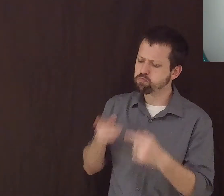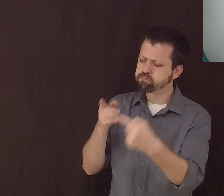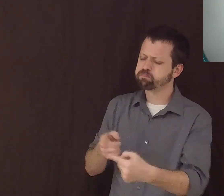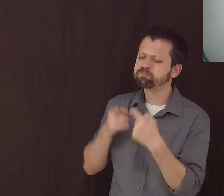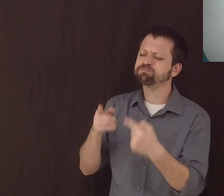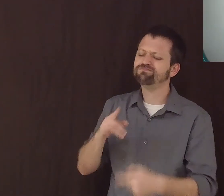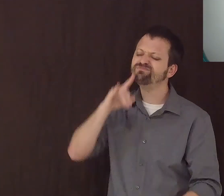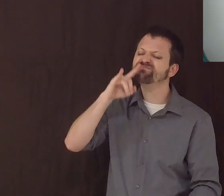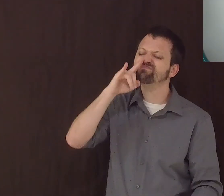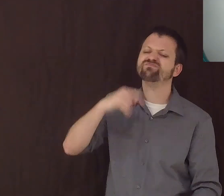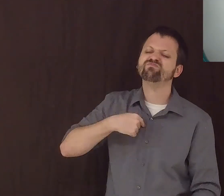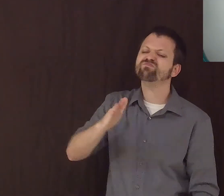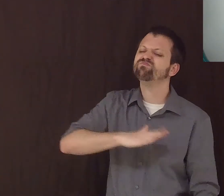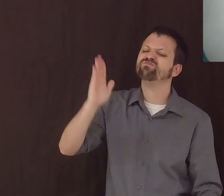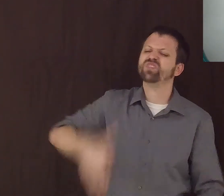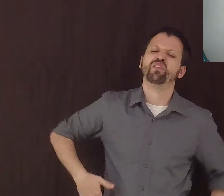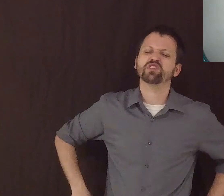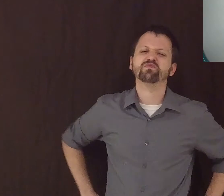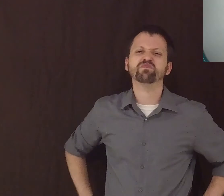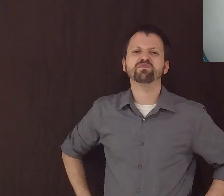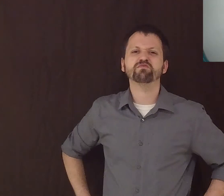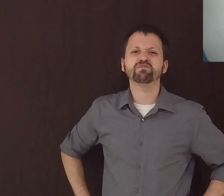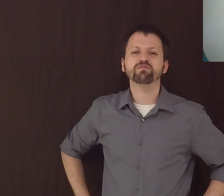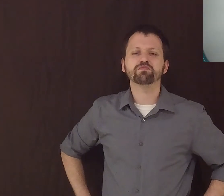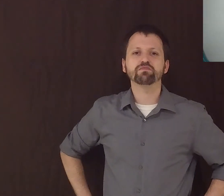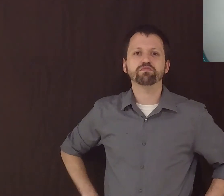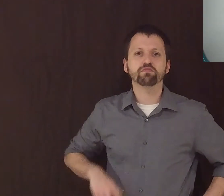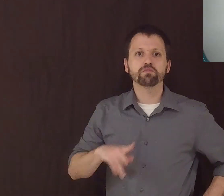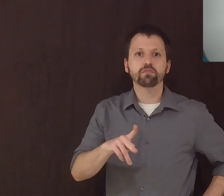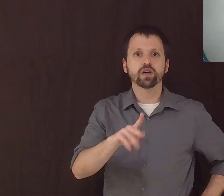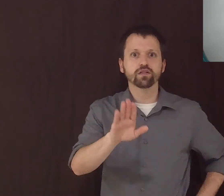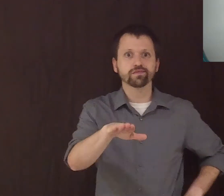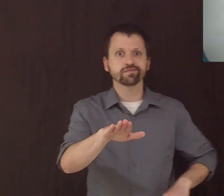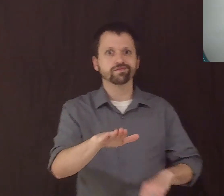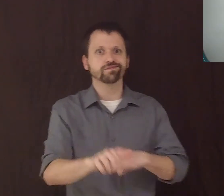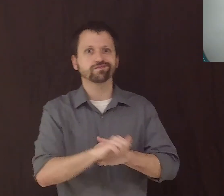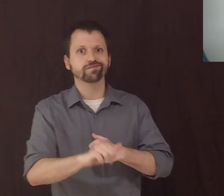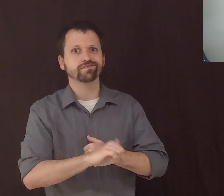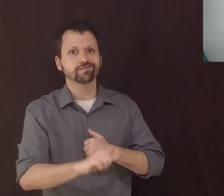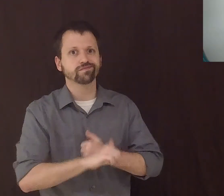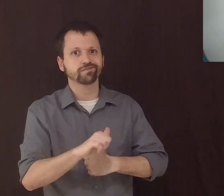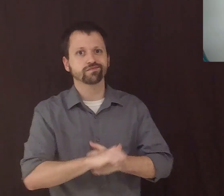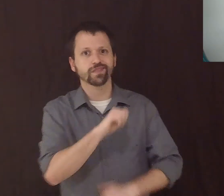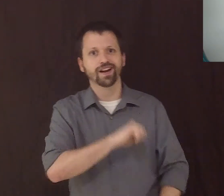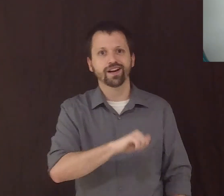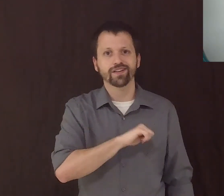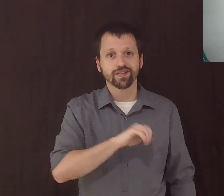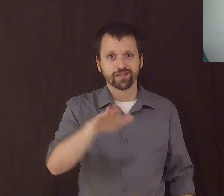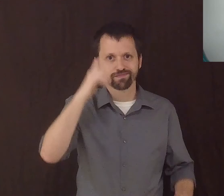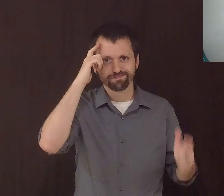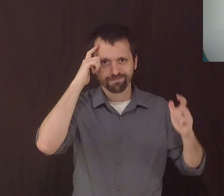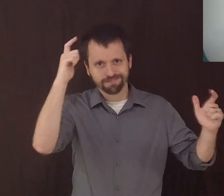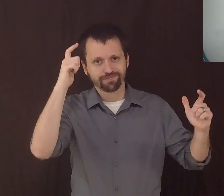that. You know, I would never do what they're doing. And Paul says that's a dangerous attitude. That's